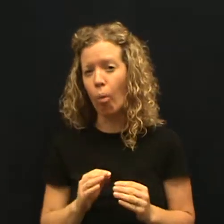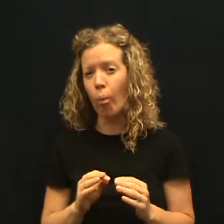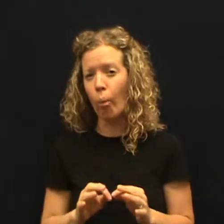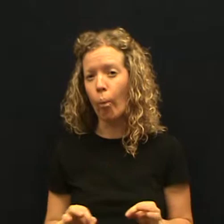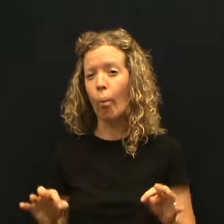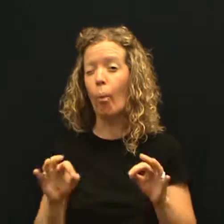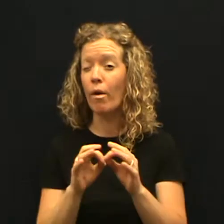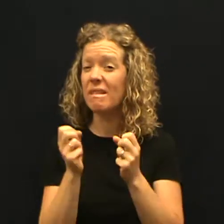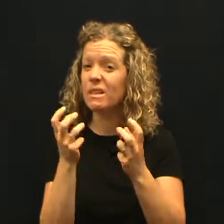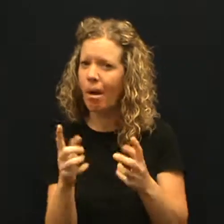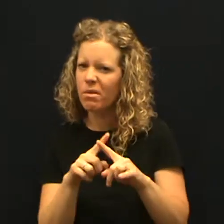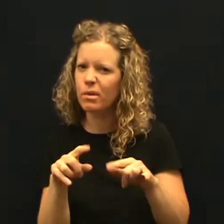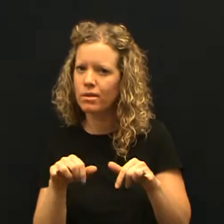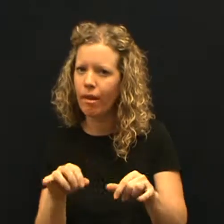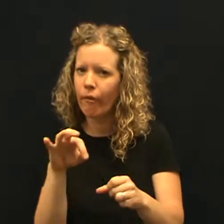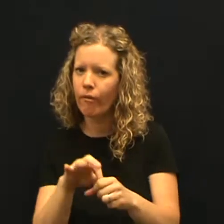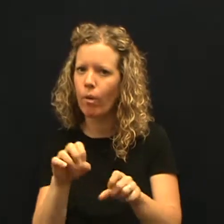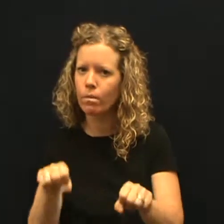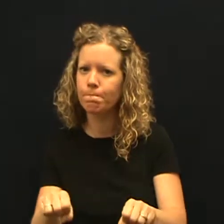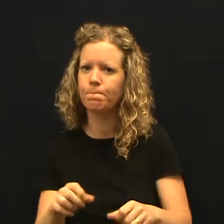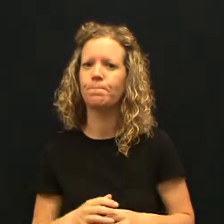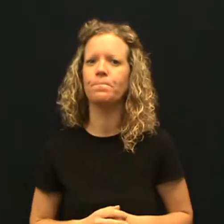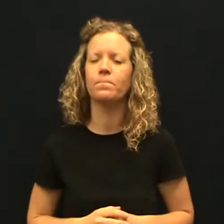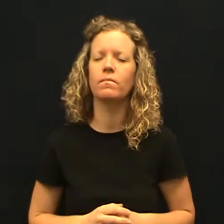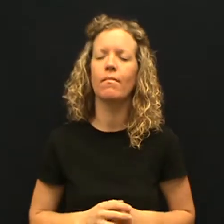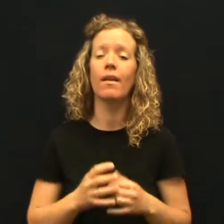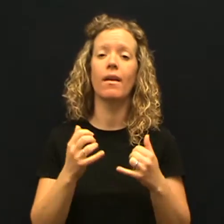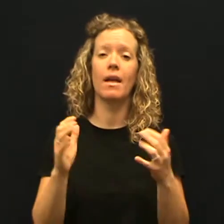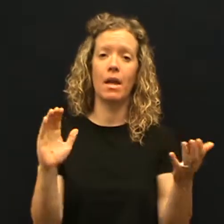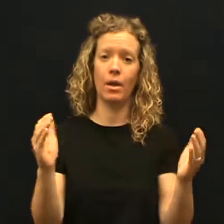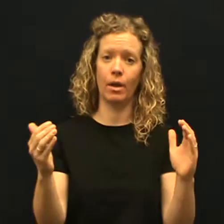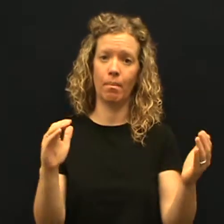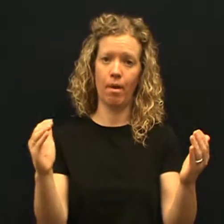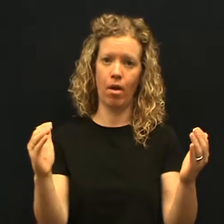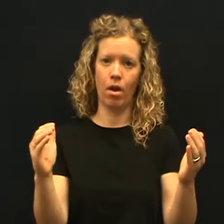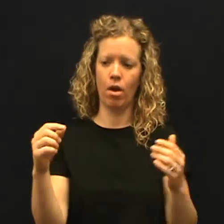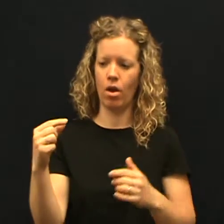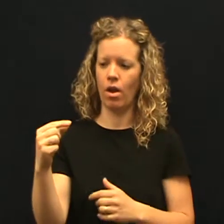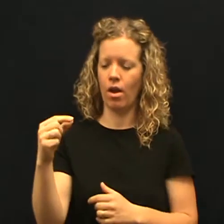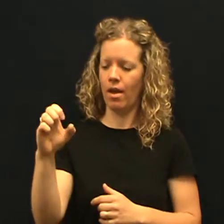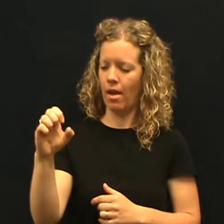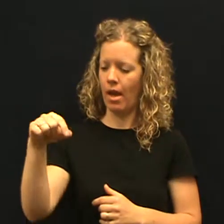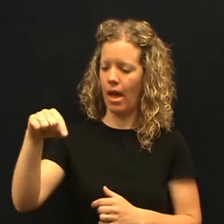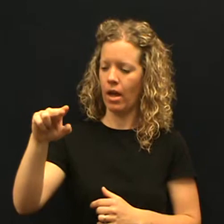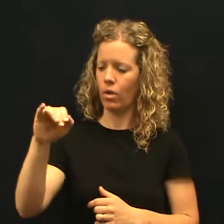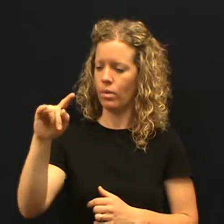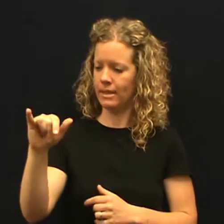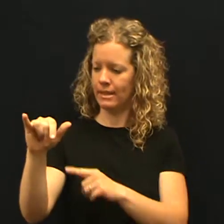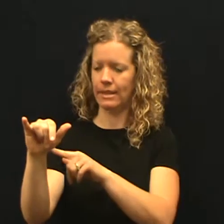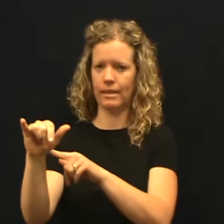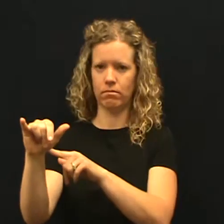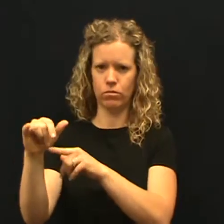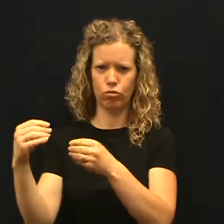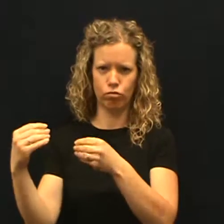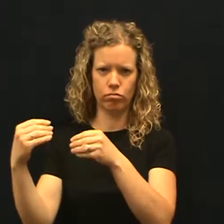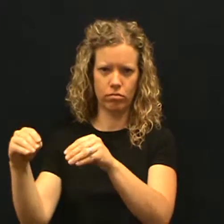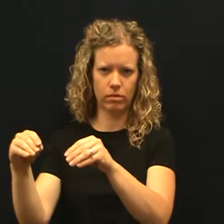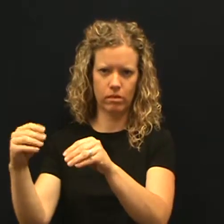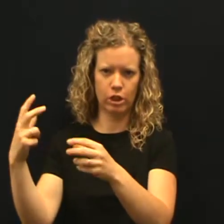So let's take a look at the difference between equity versus debt financing. Remember, equity is when we issue stock, is what we're talking about now. But we want